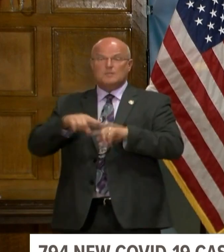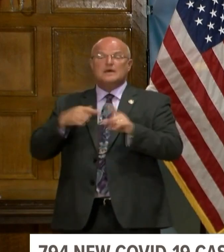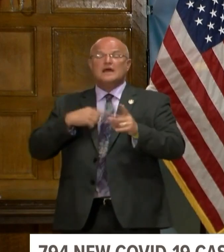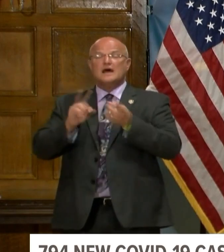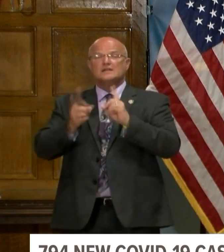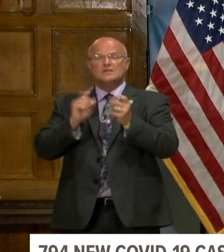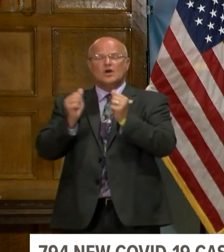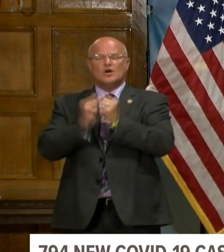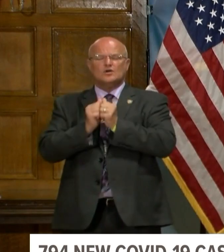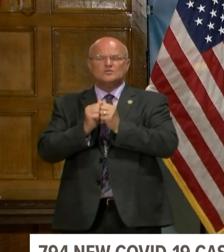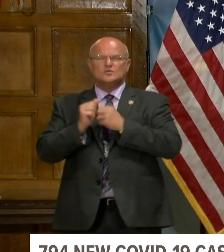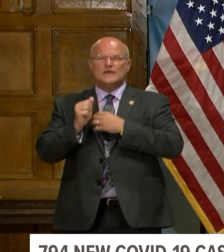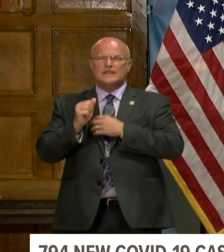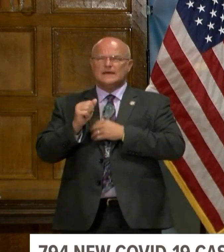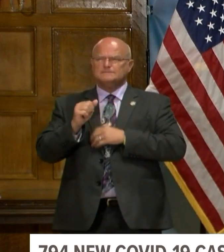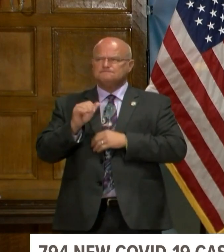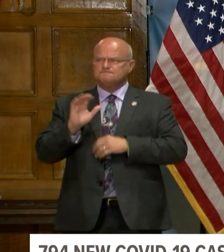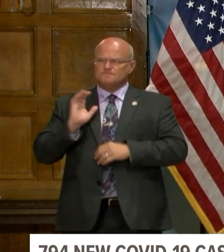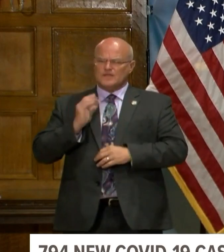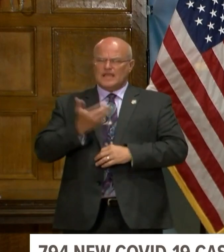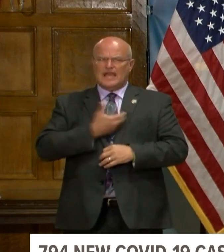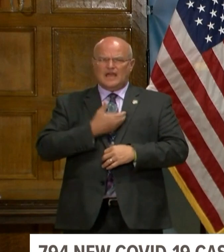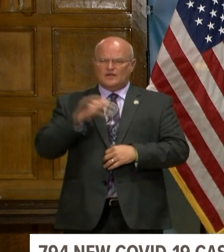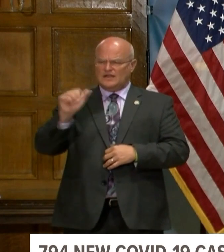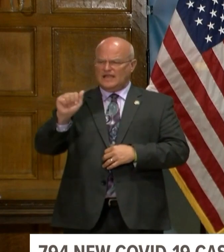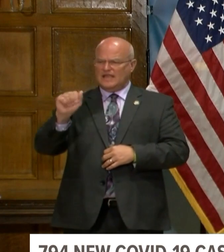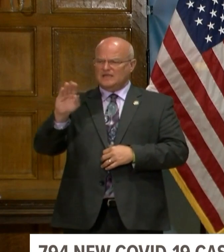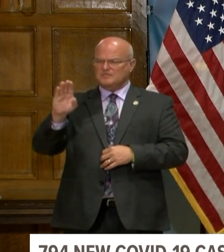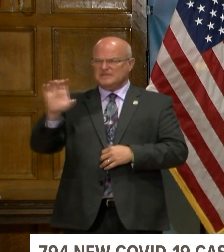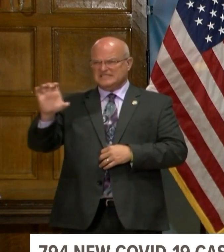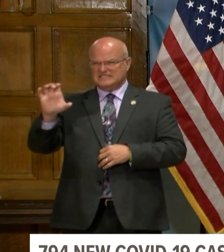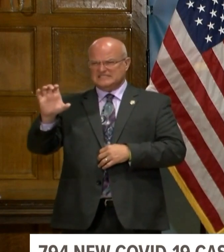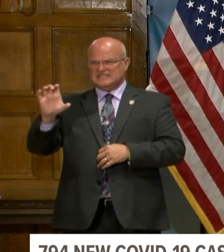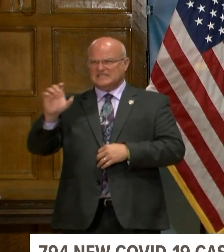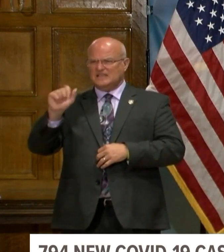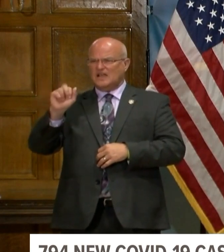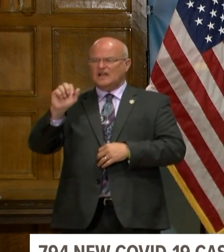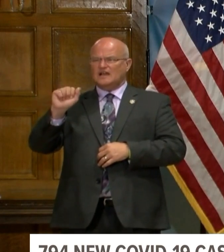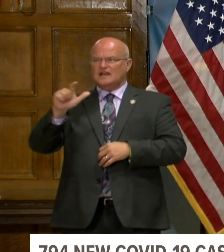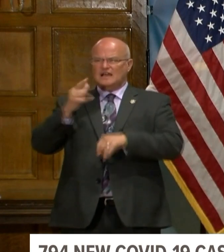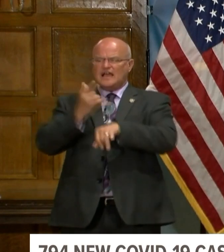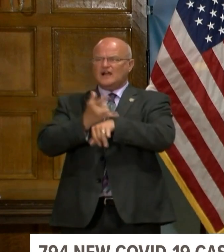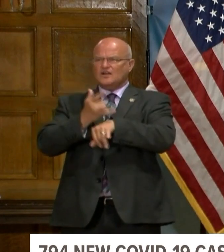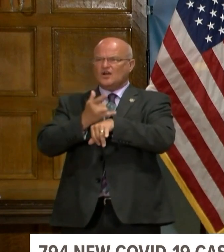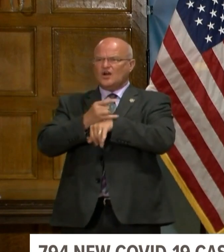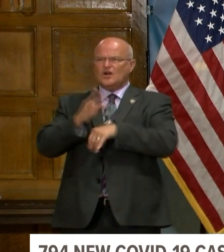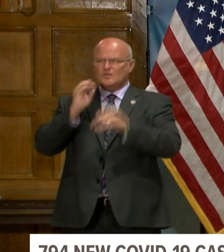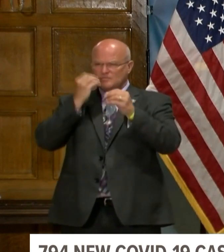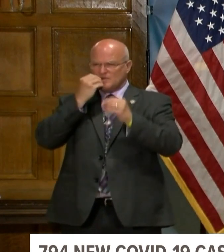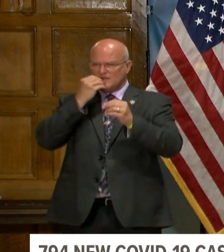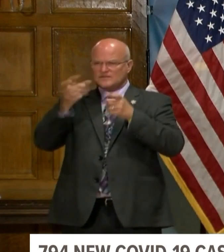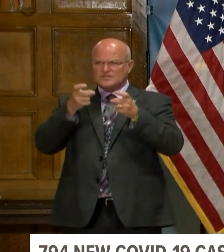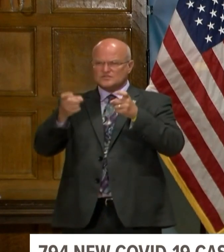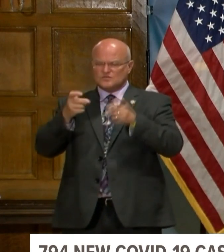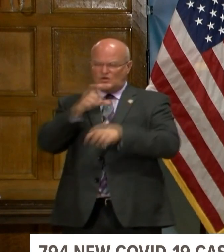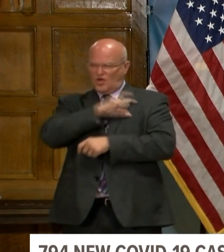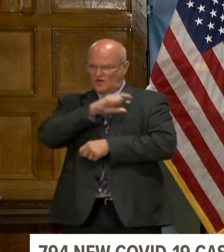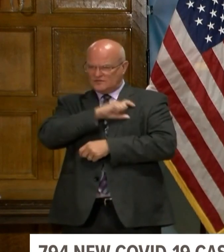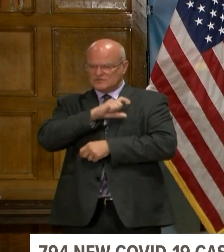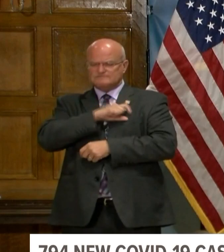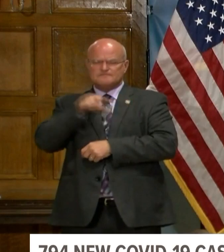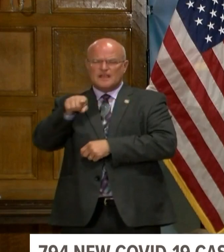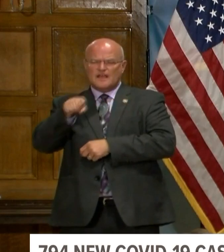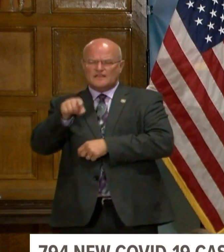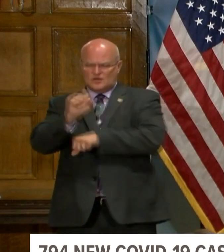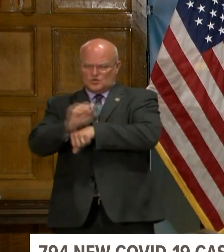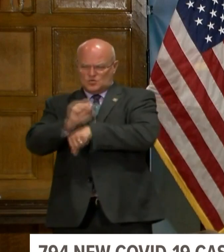did talk to our ABC enforcement officers, just getting a summary from them as to